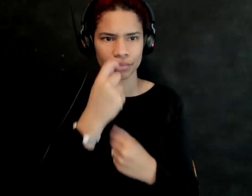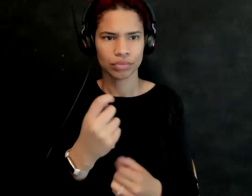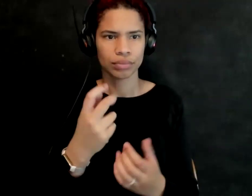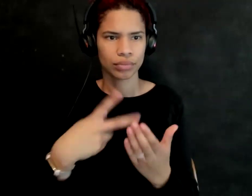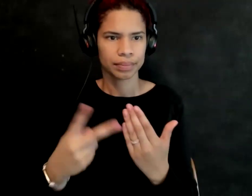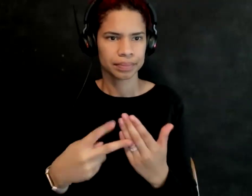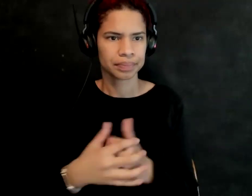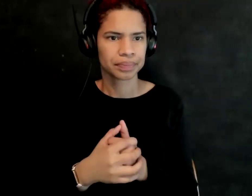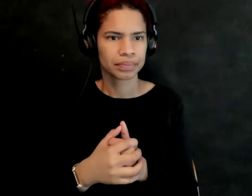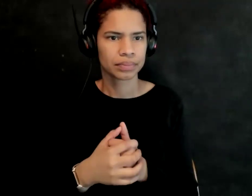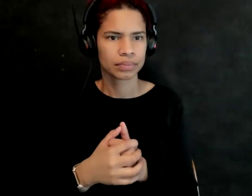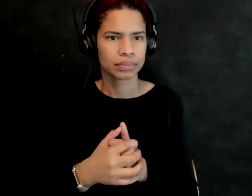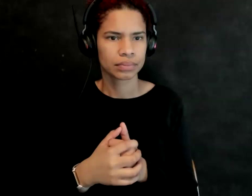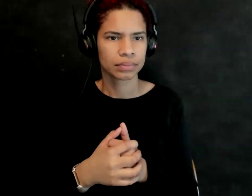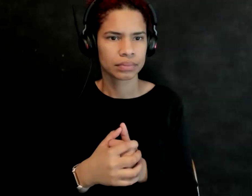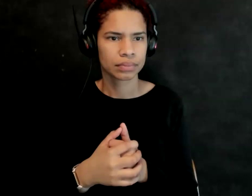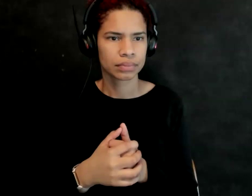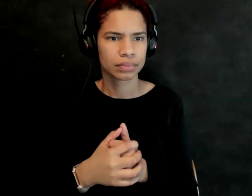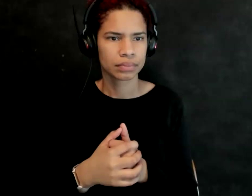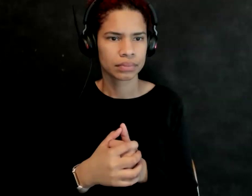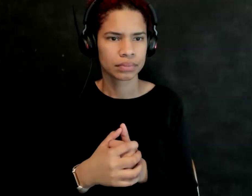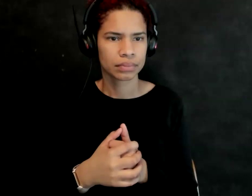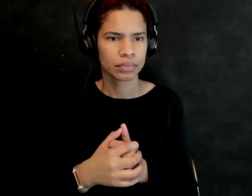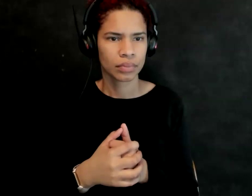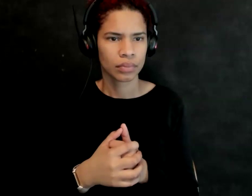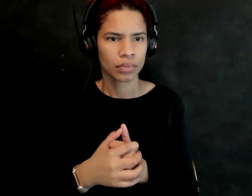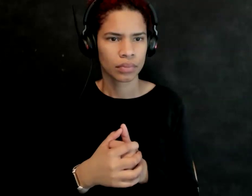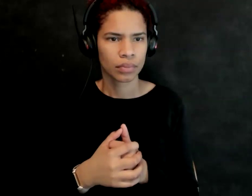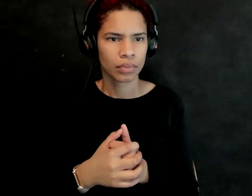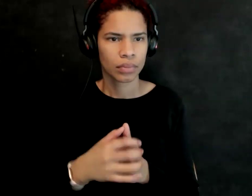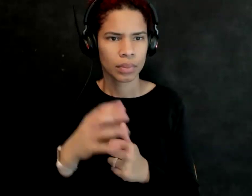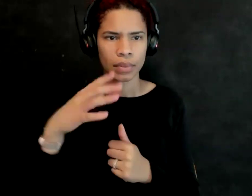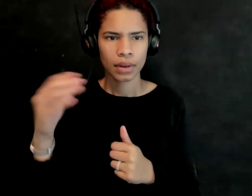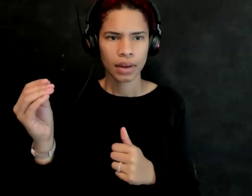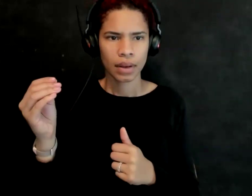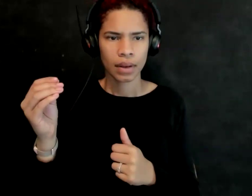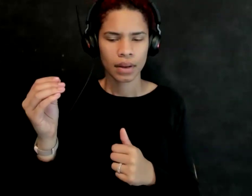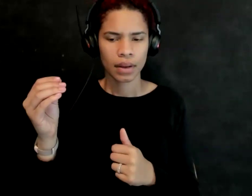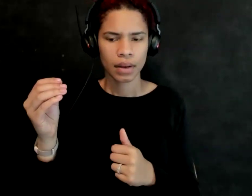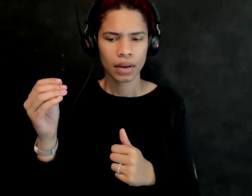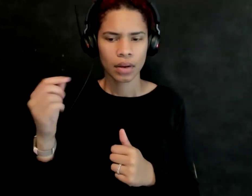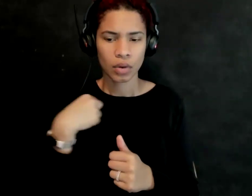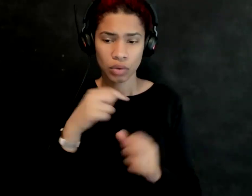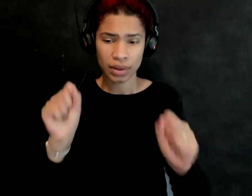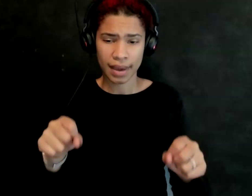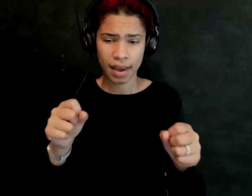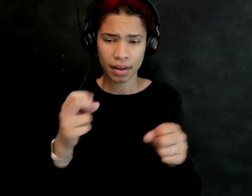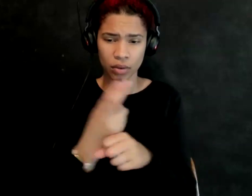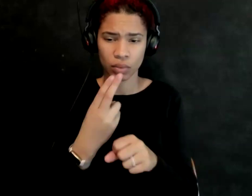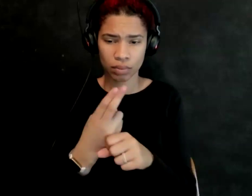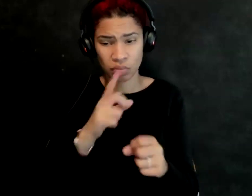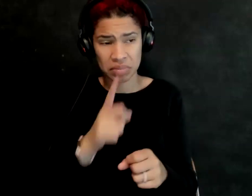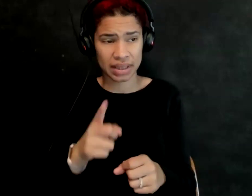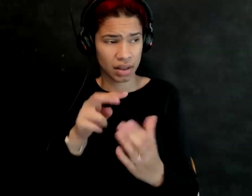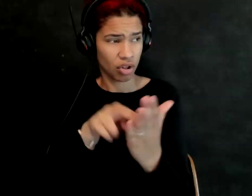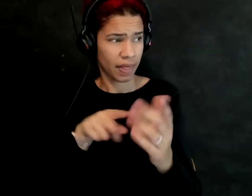there's a progression that you can use when you do this work, and you can go in a lot of different directions. But I think the easiest way to look at it